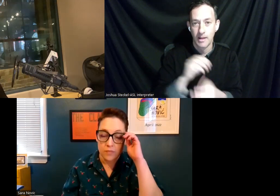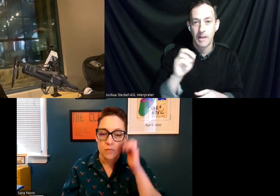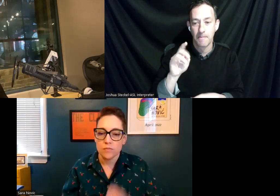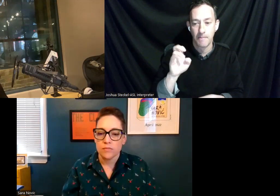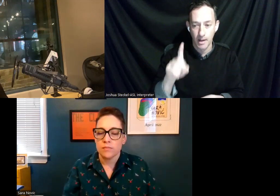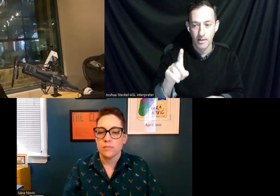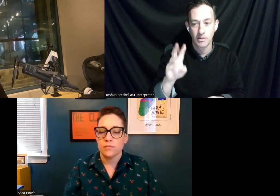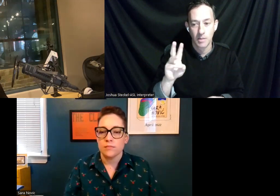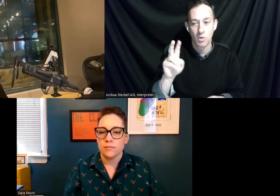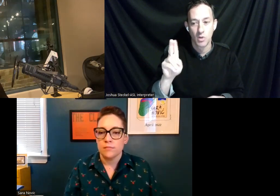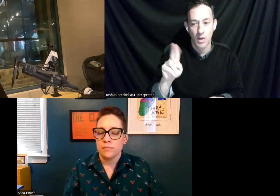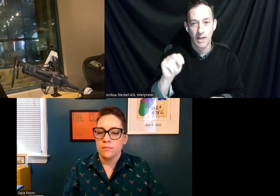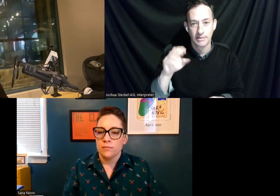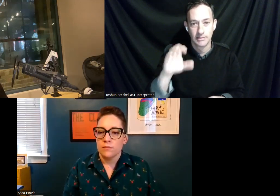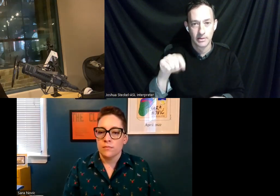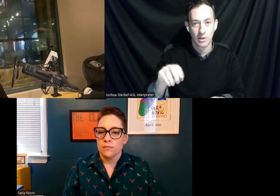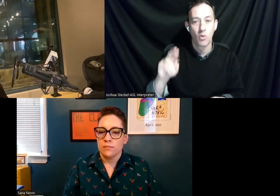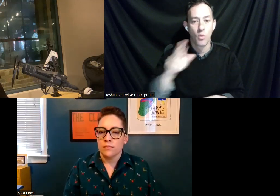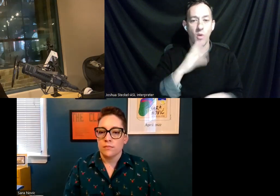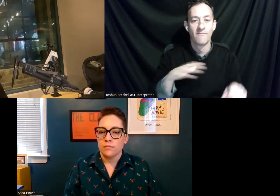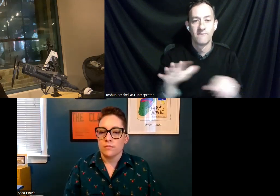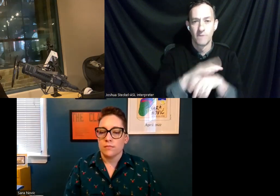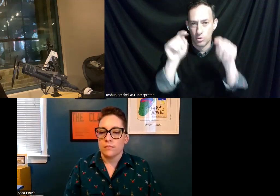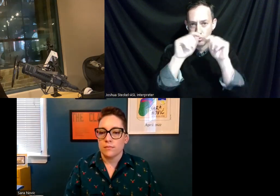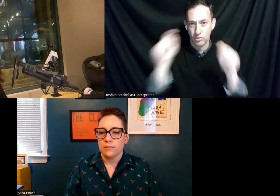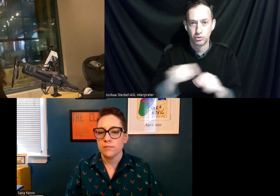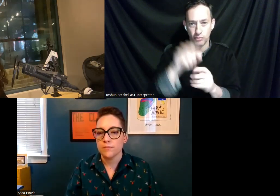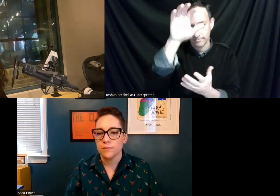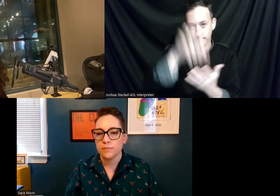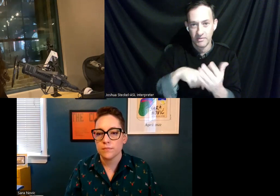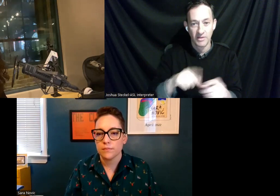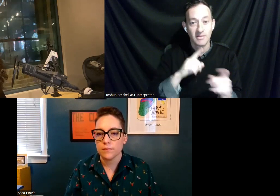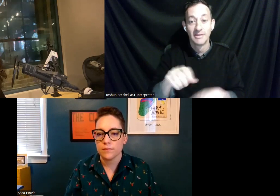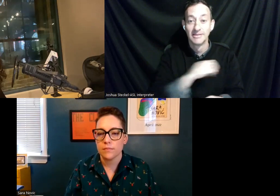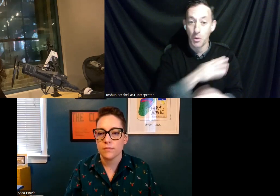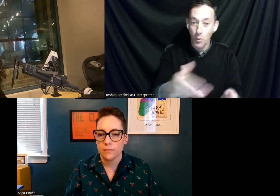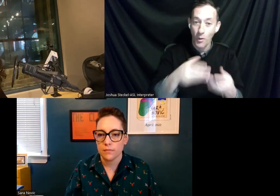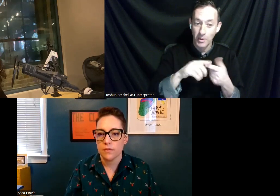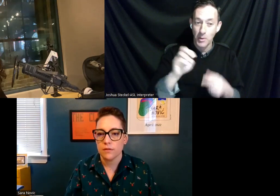embodiedwunc.org, where you can also find a full transcript of this conversation. Sara, welcome to Embodied.